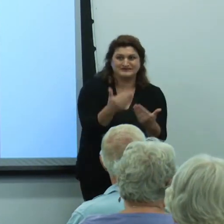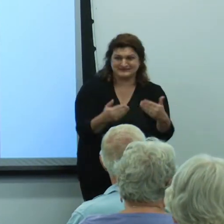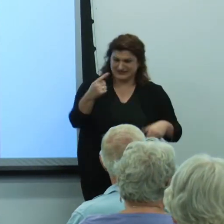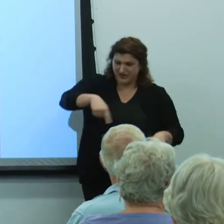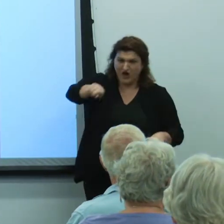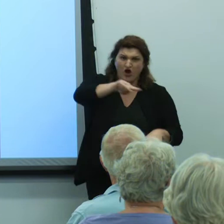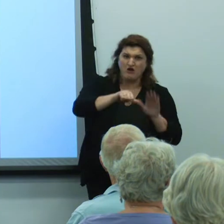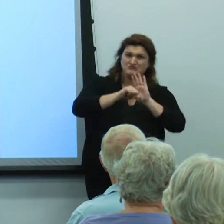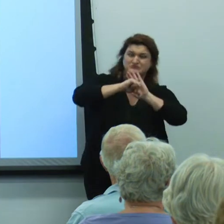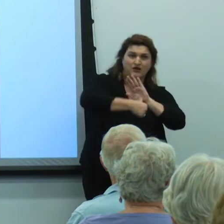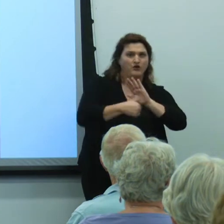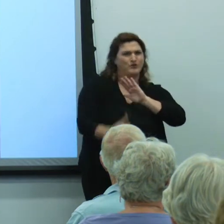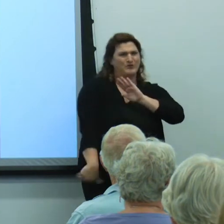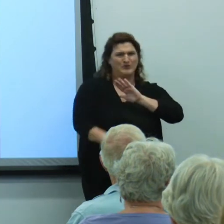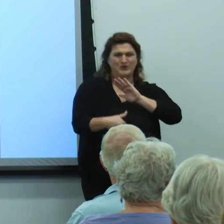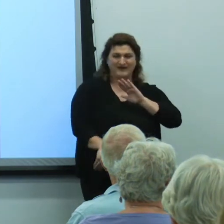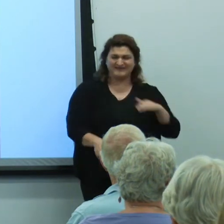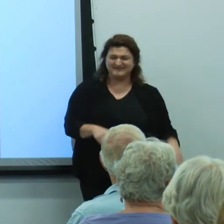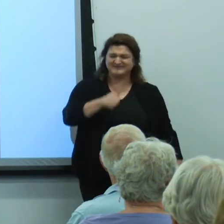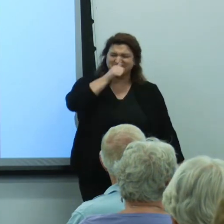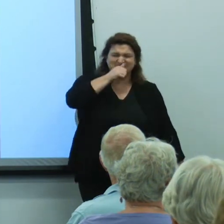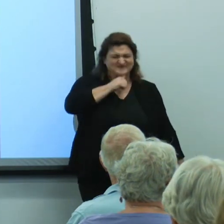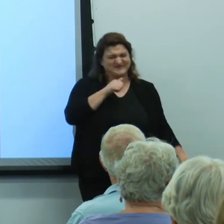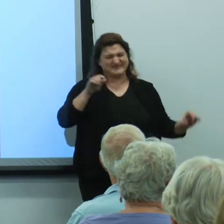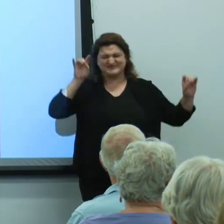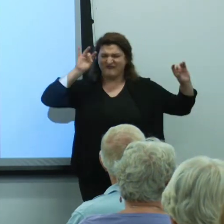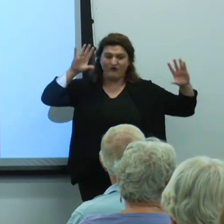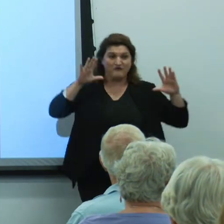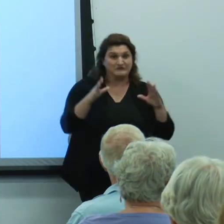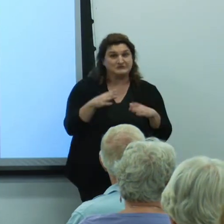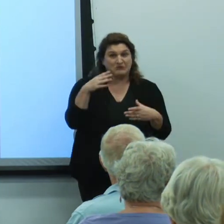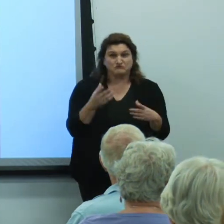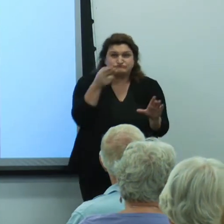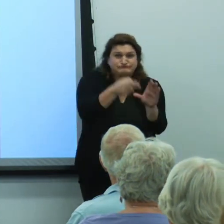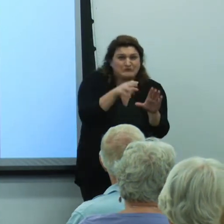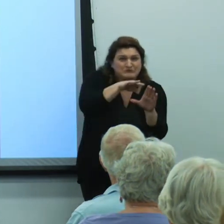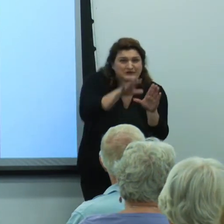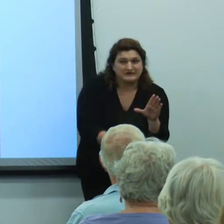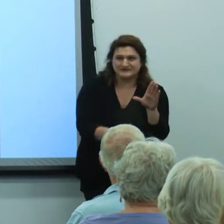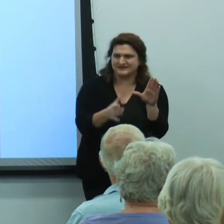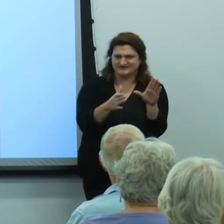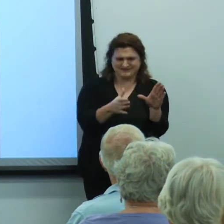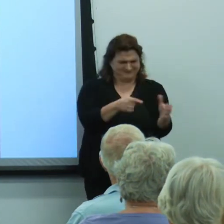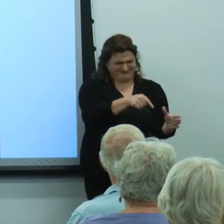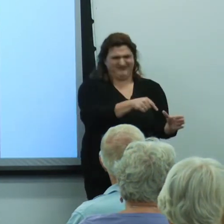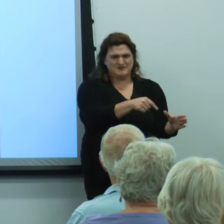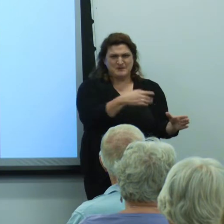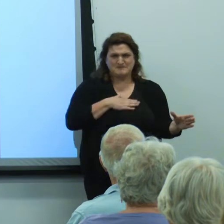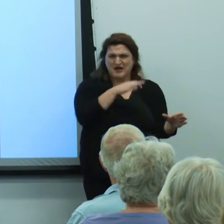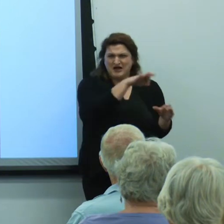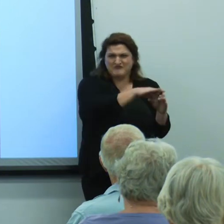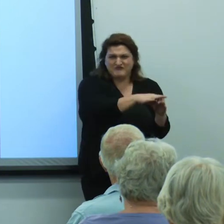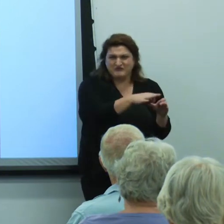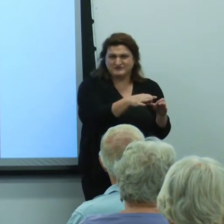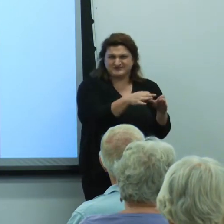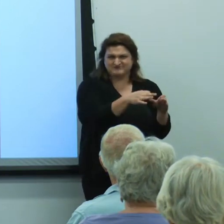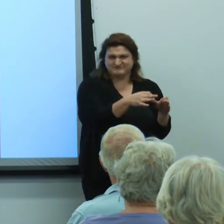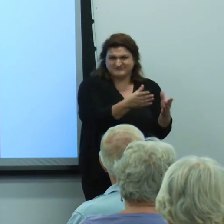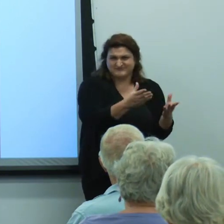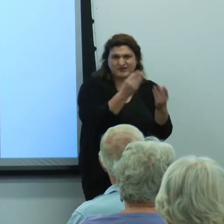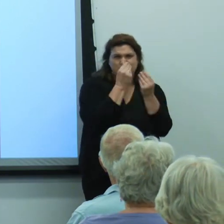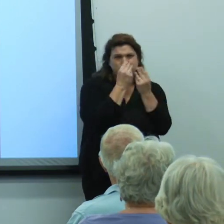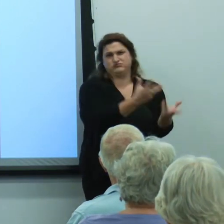that were not meaningful. And I want to remind you all that the census was delayed. And because the census